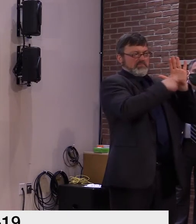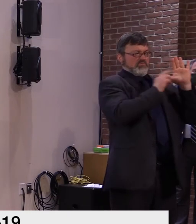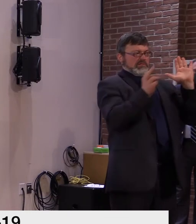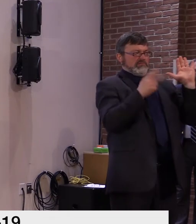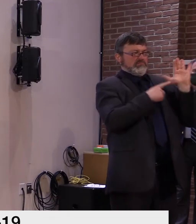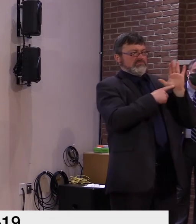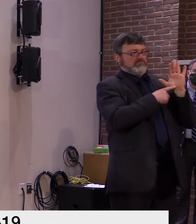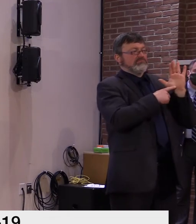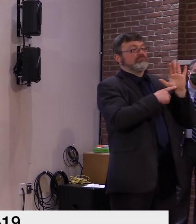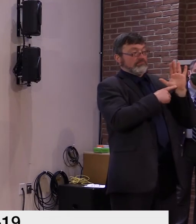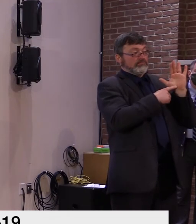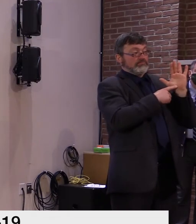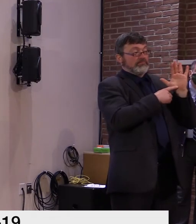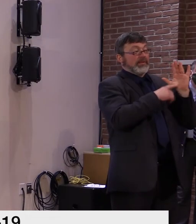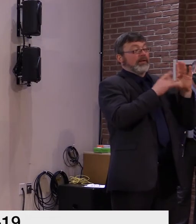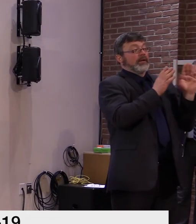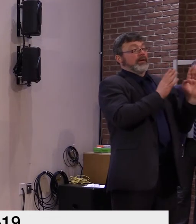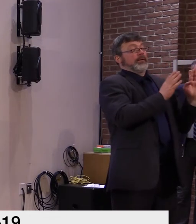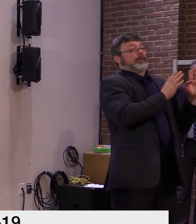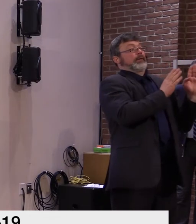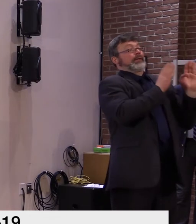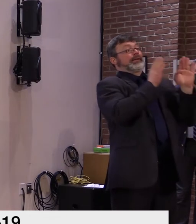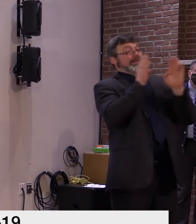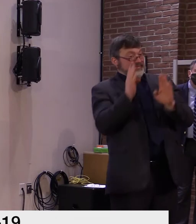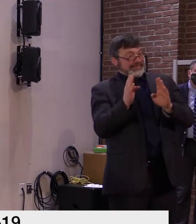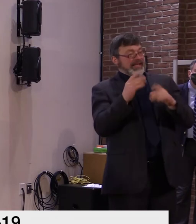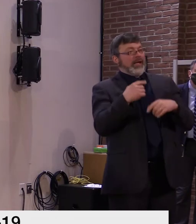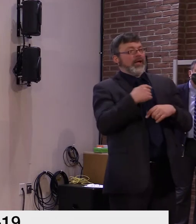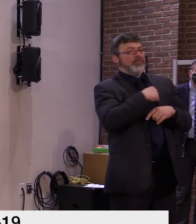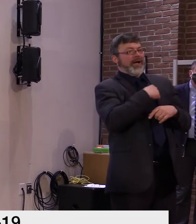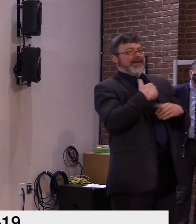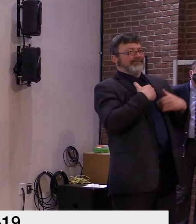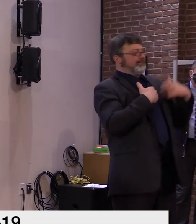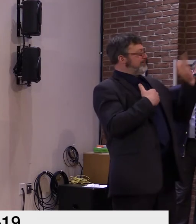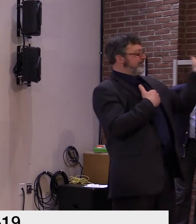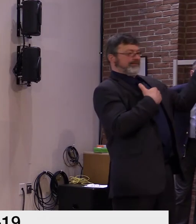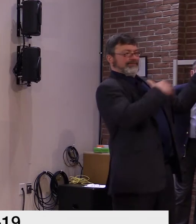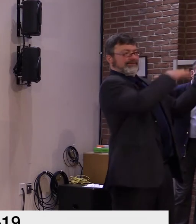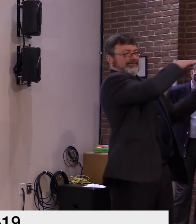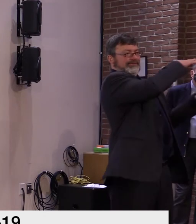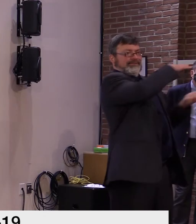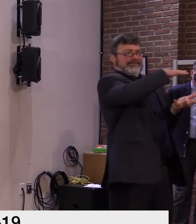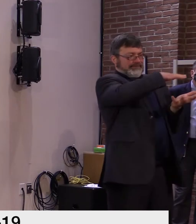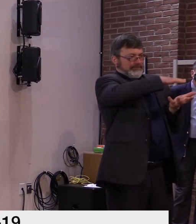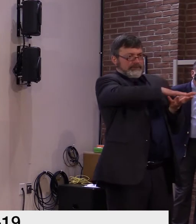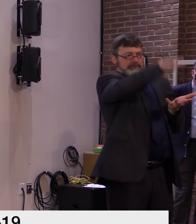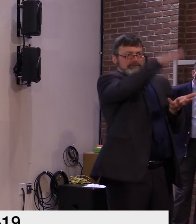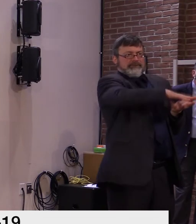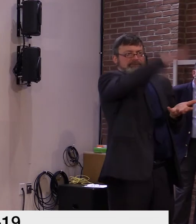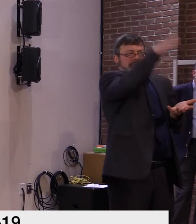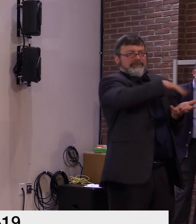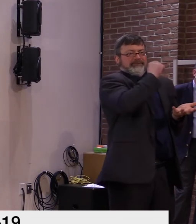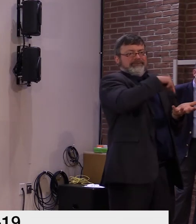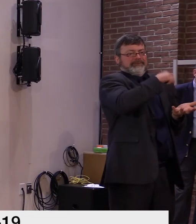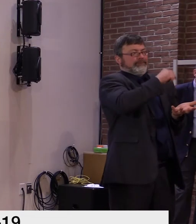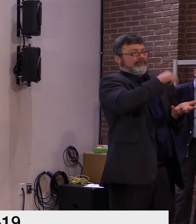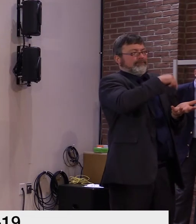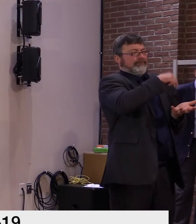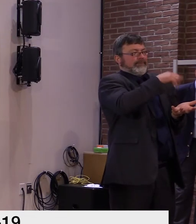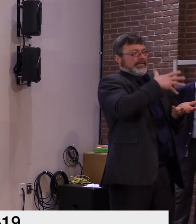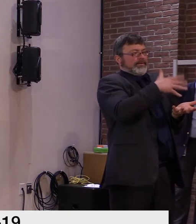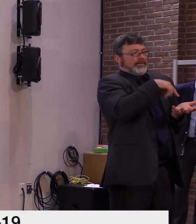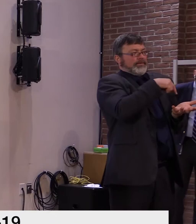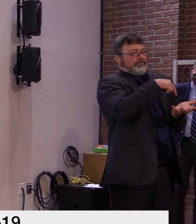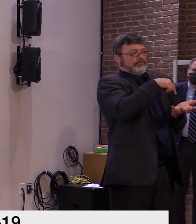But we will have, you know, there are going to be certain conditions you will have to meet in order to be in